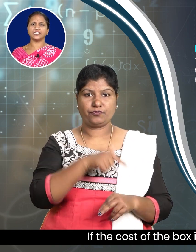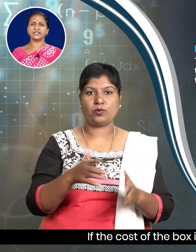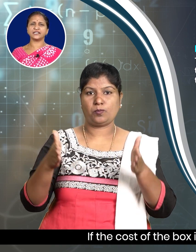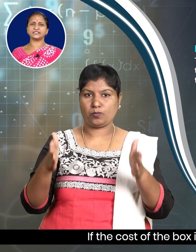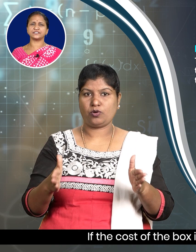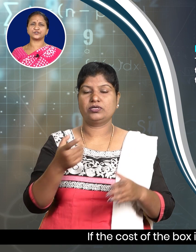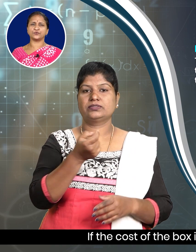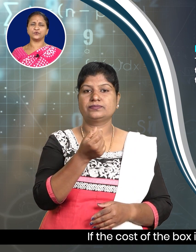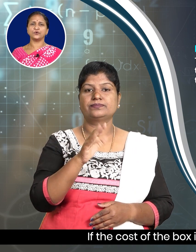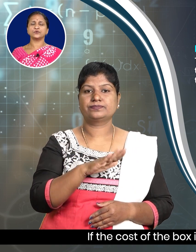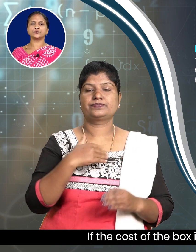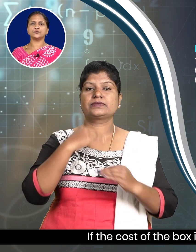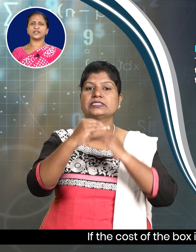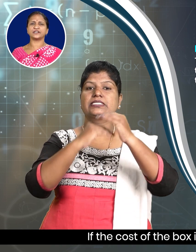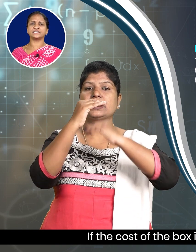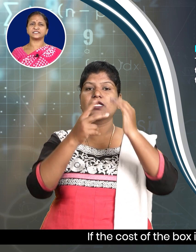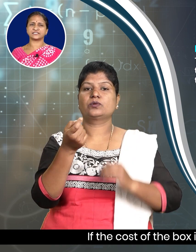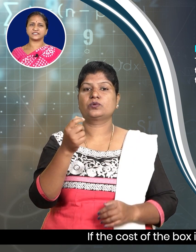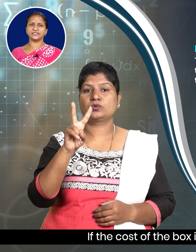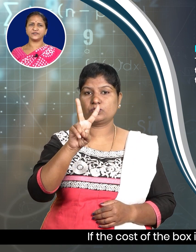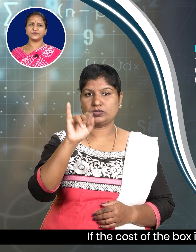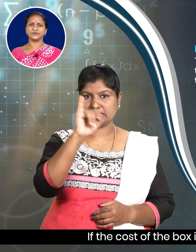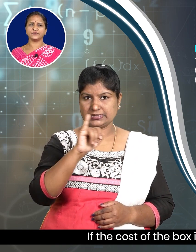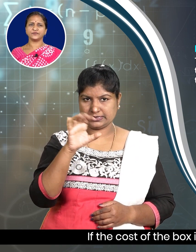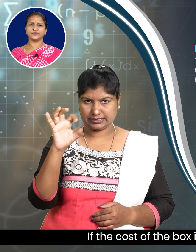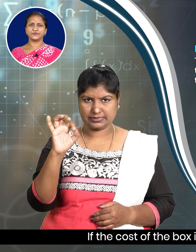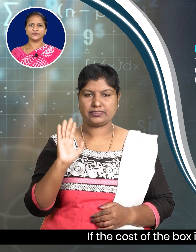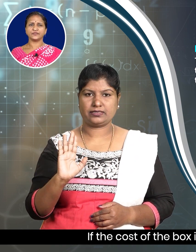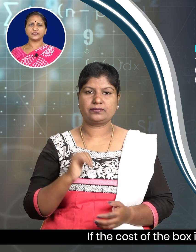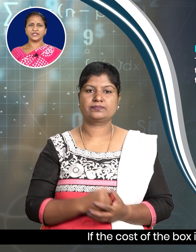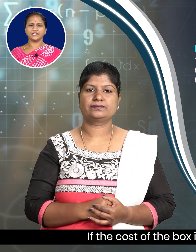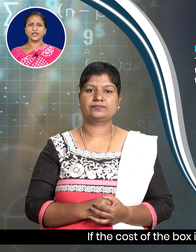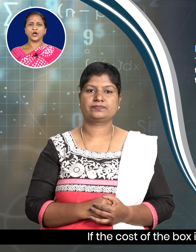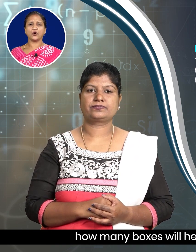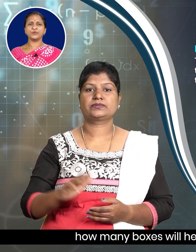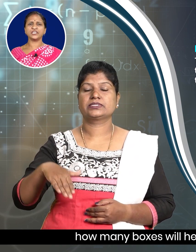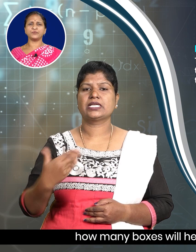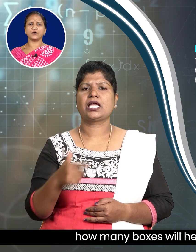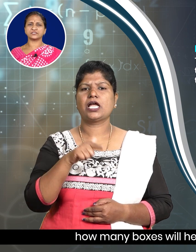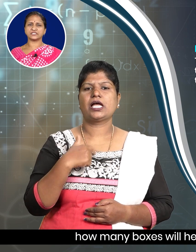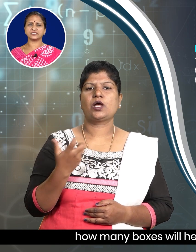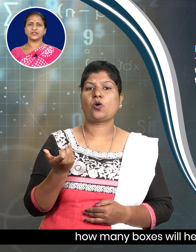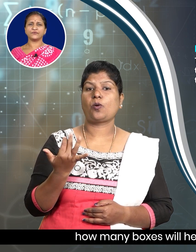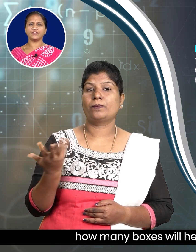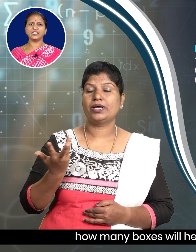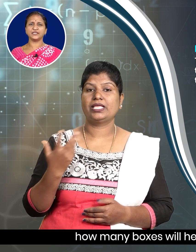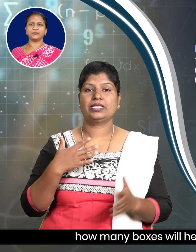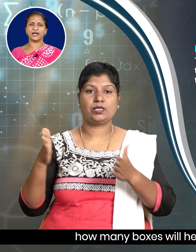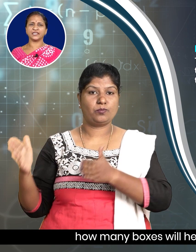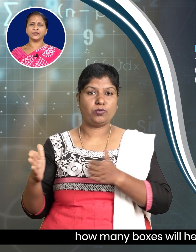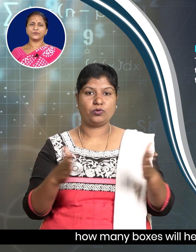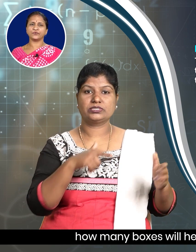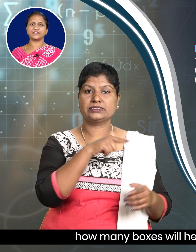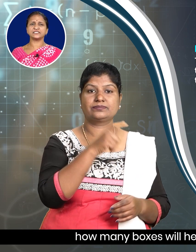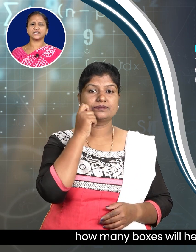is increases to 260, then how many boxes will he